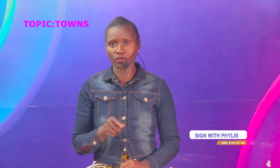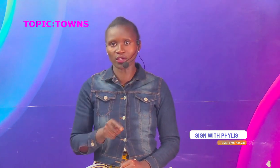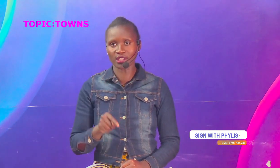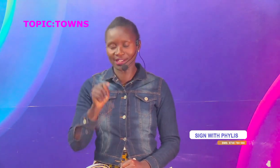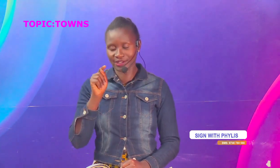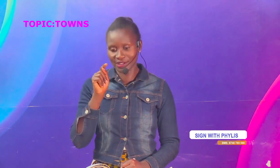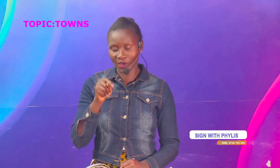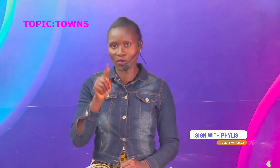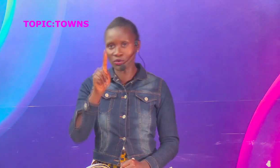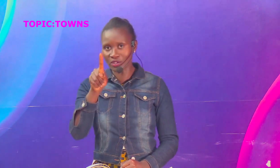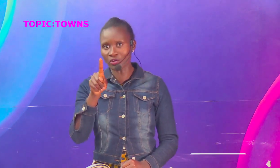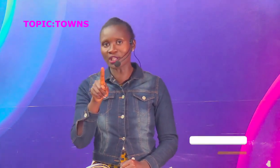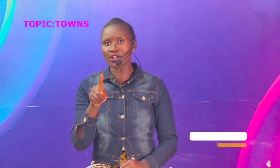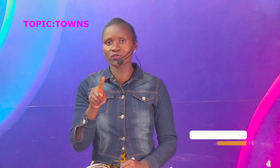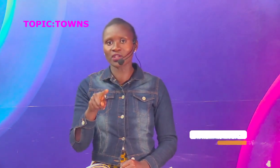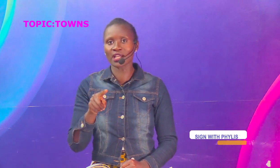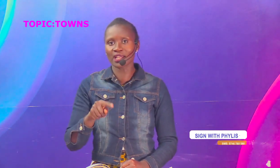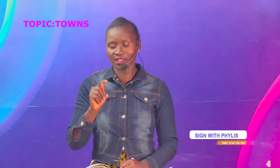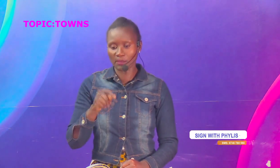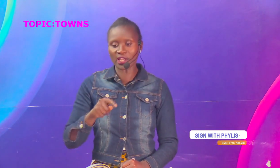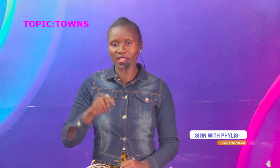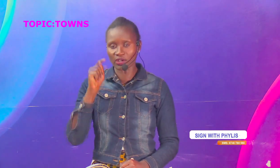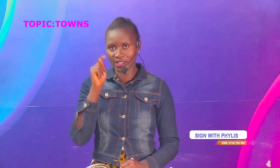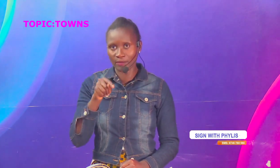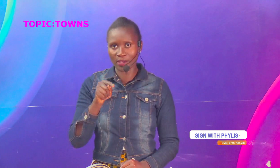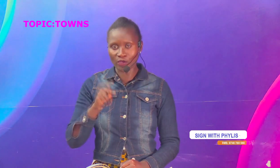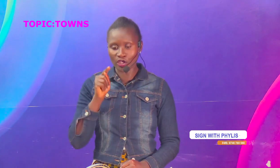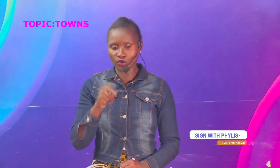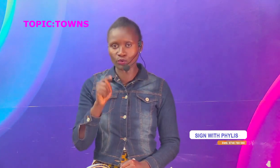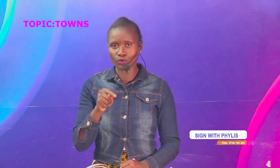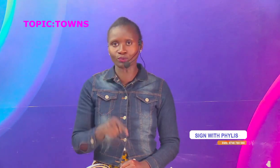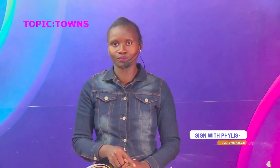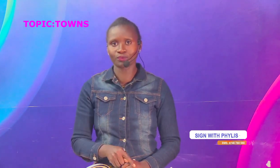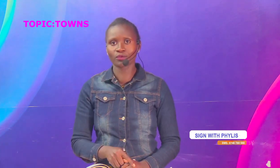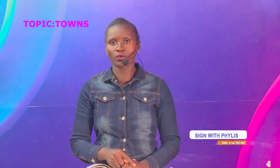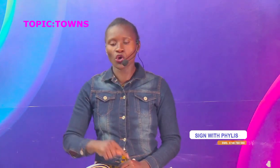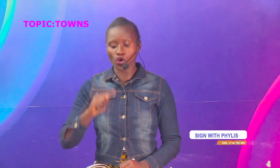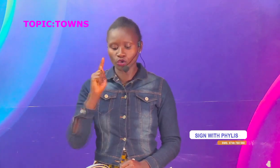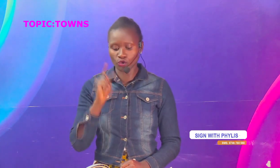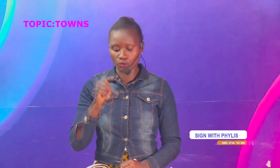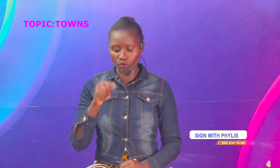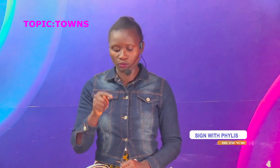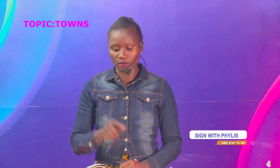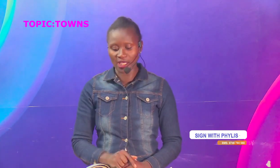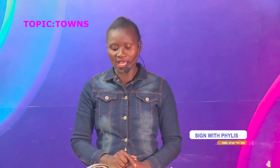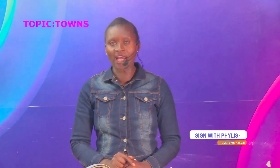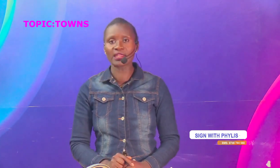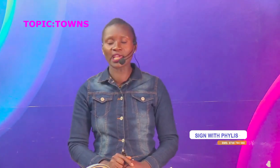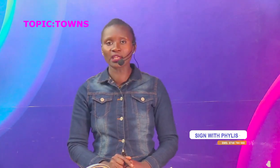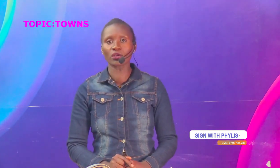just tapping using your index finger, something that you are tapping. Tumtum. Tumtum. And then also